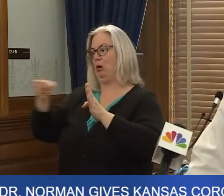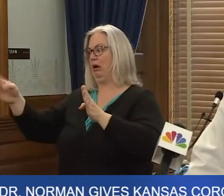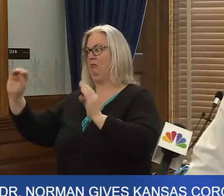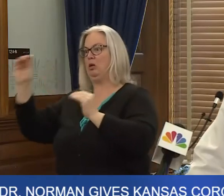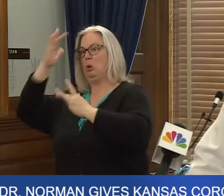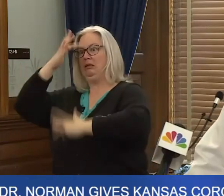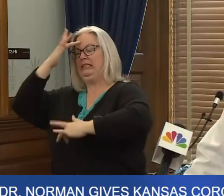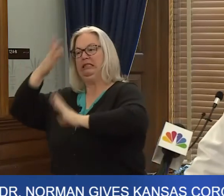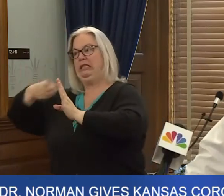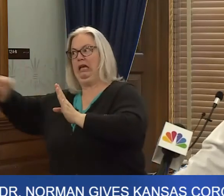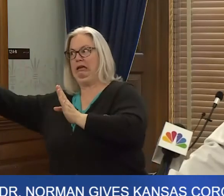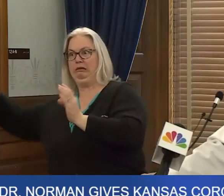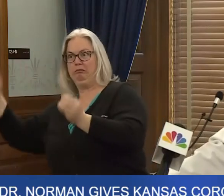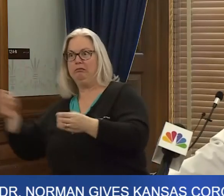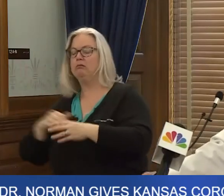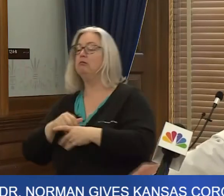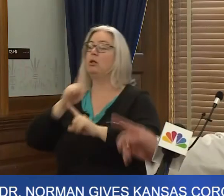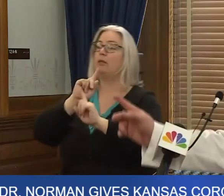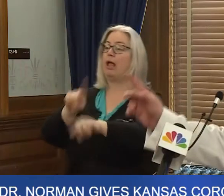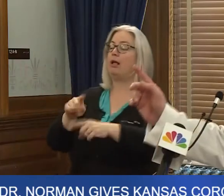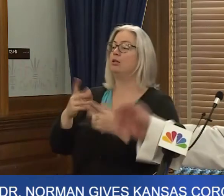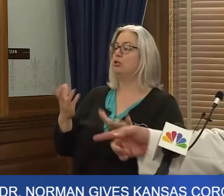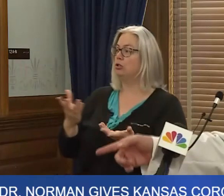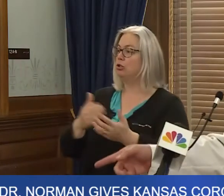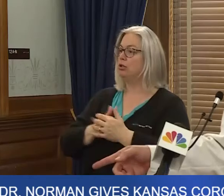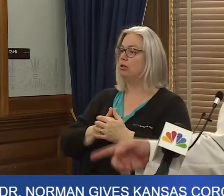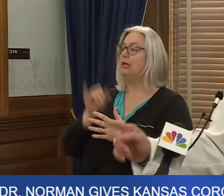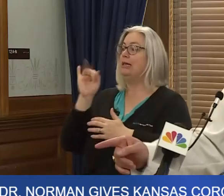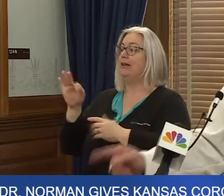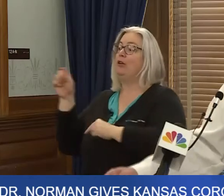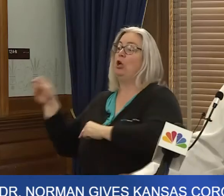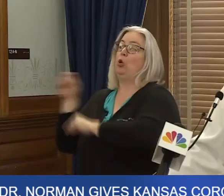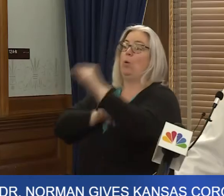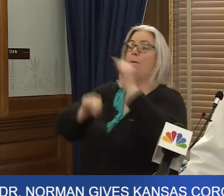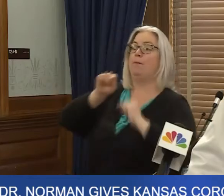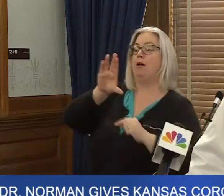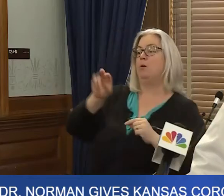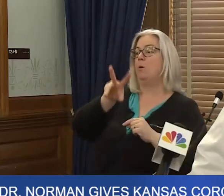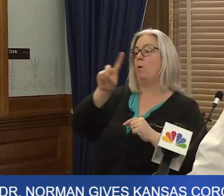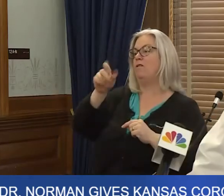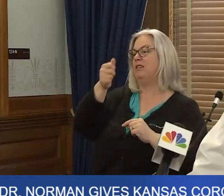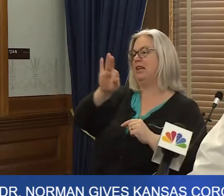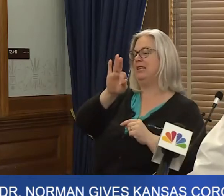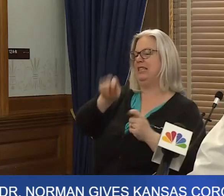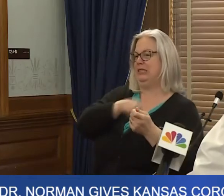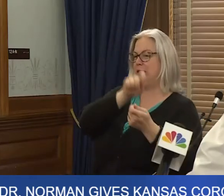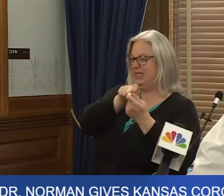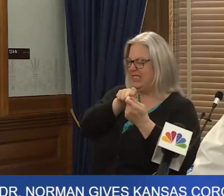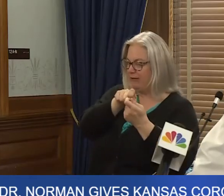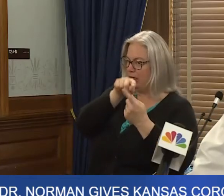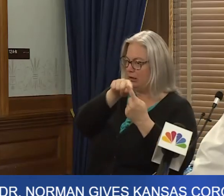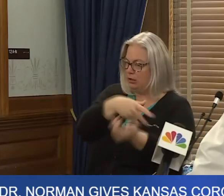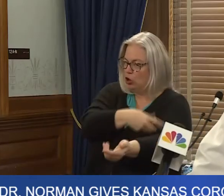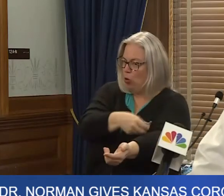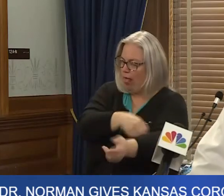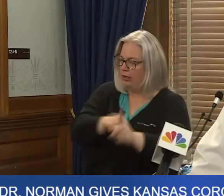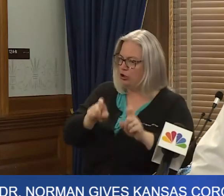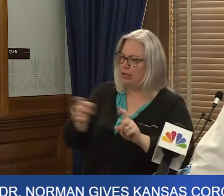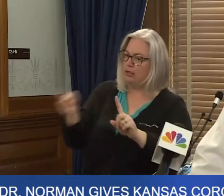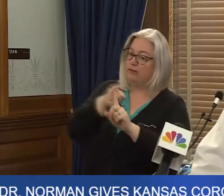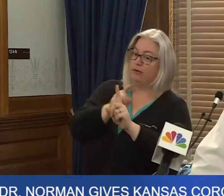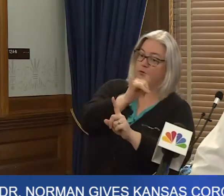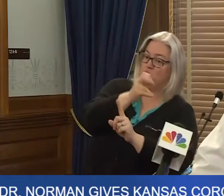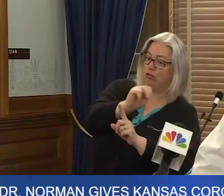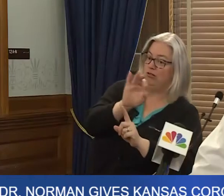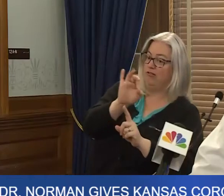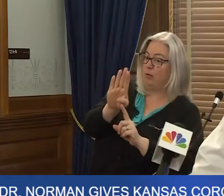There we go. And the answer to that is, if we can go back and do COVID-19 specific serology testing, I think it would be quite